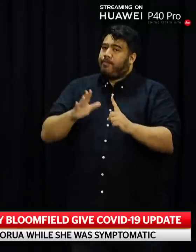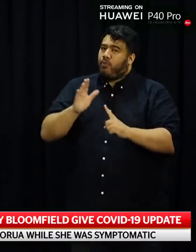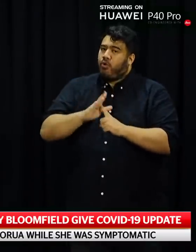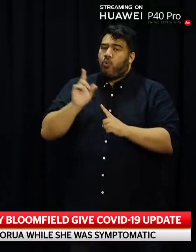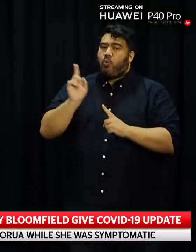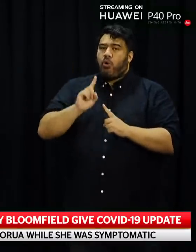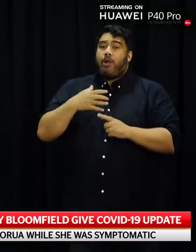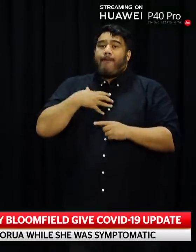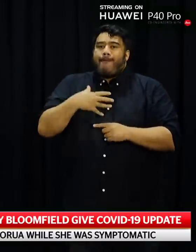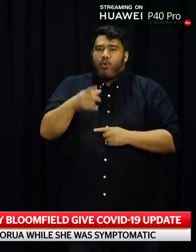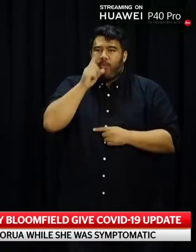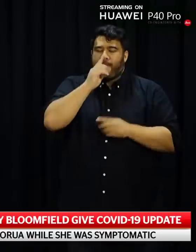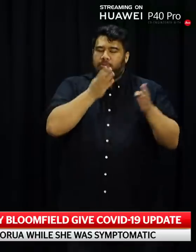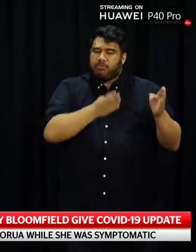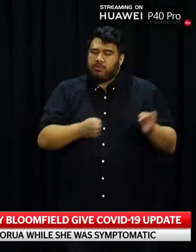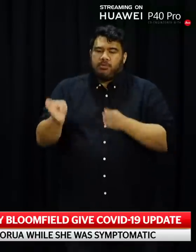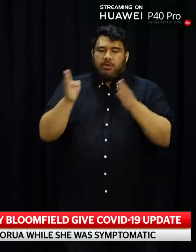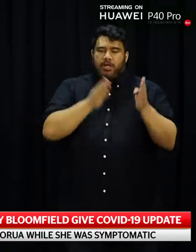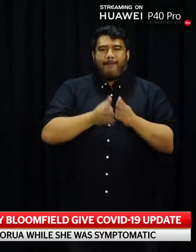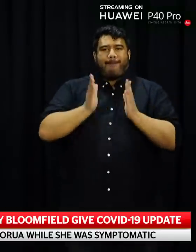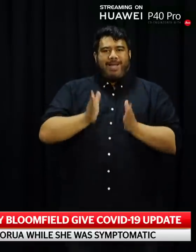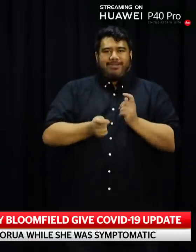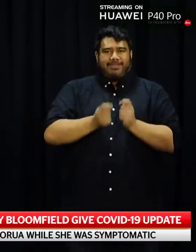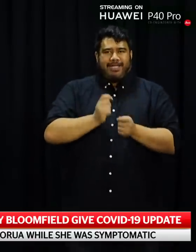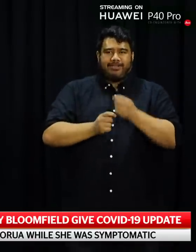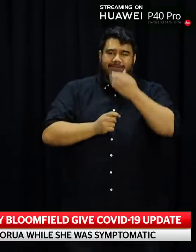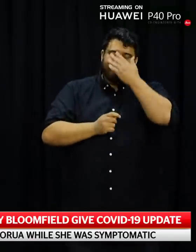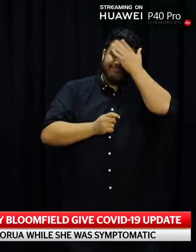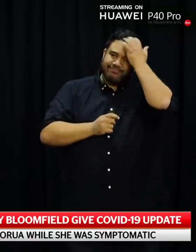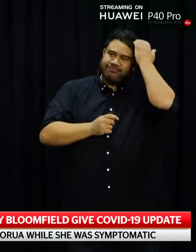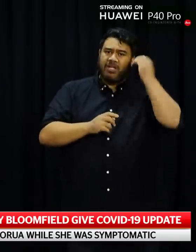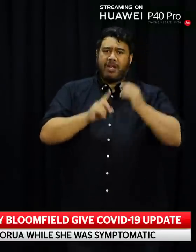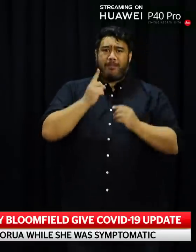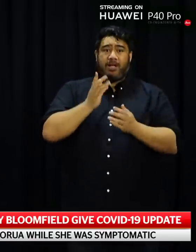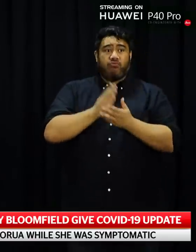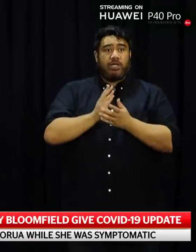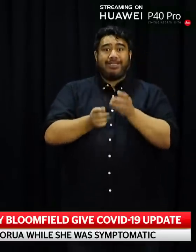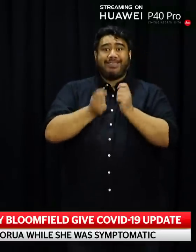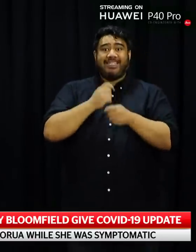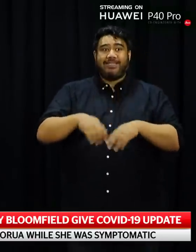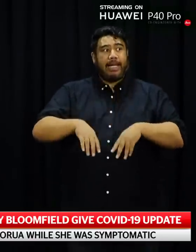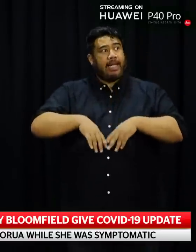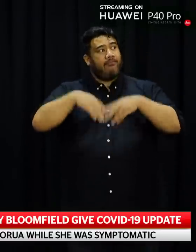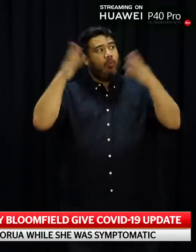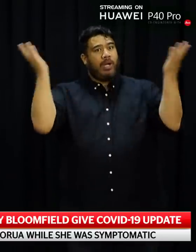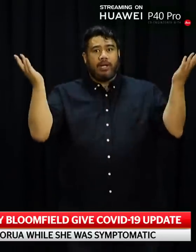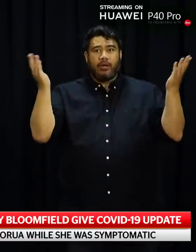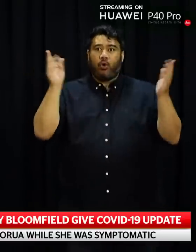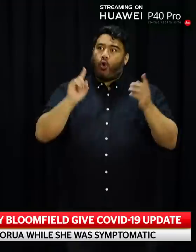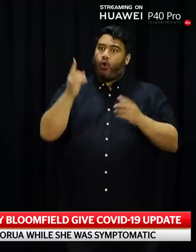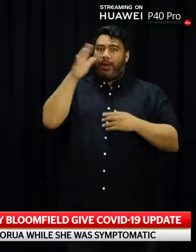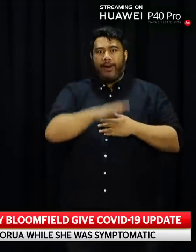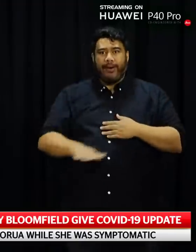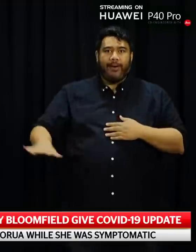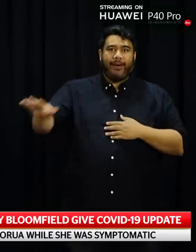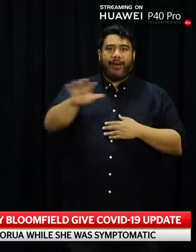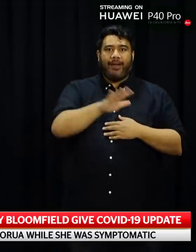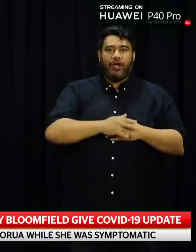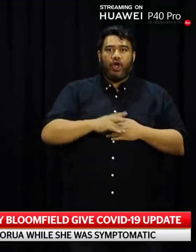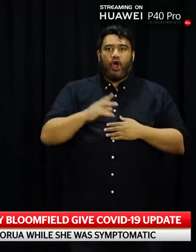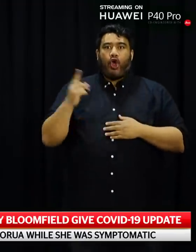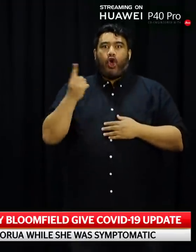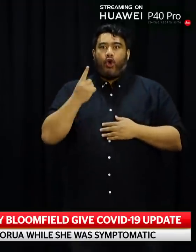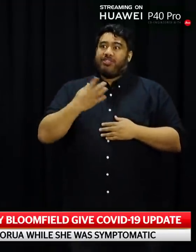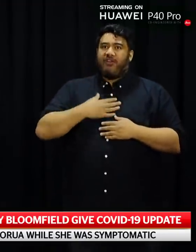of people being tested. But that does not mean we just want to randomly test across Auckland, people who have